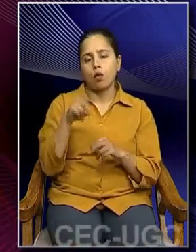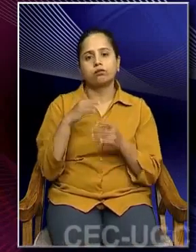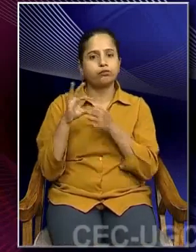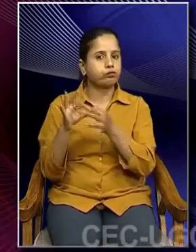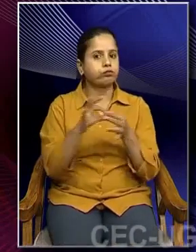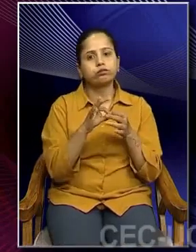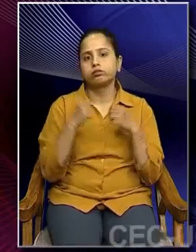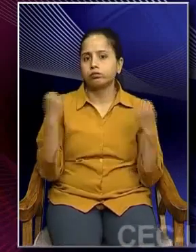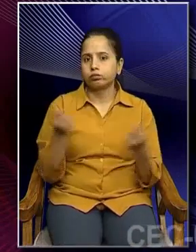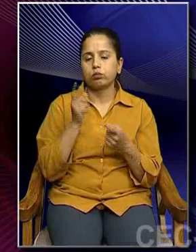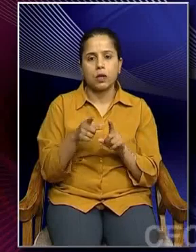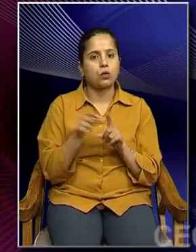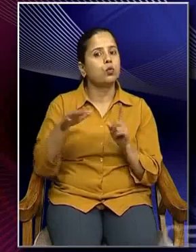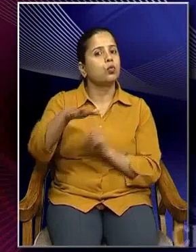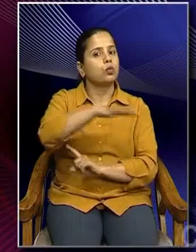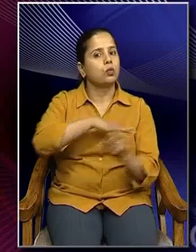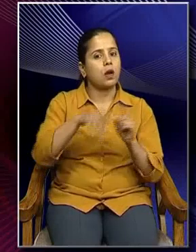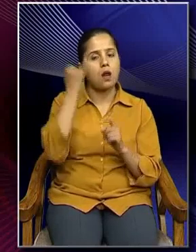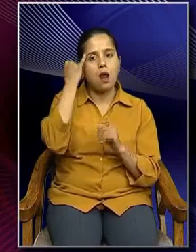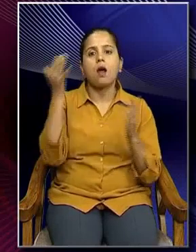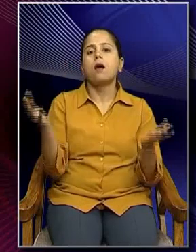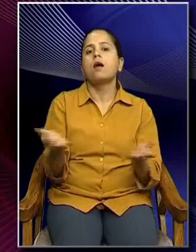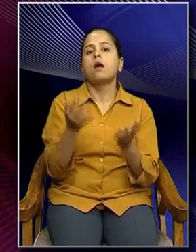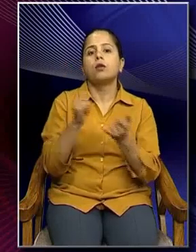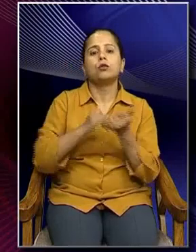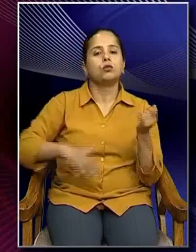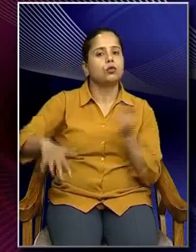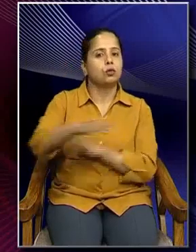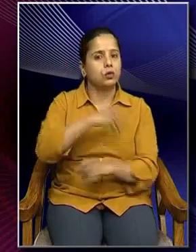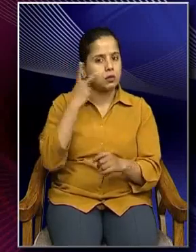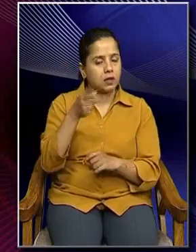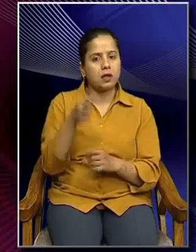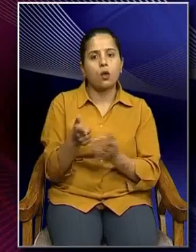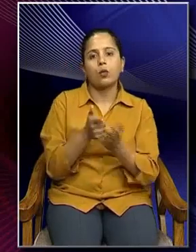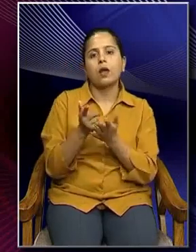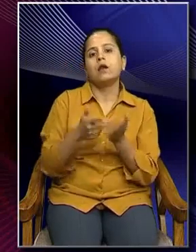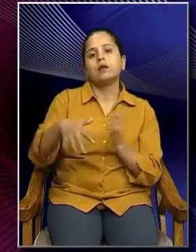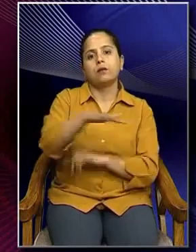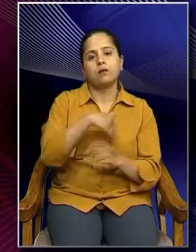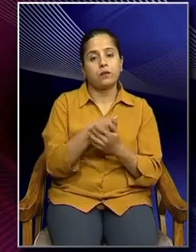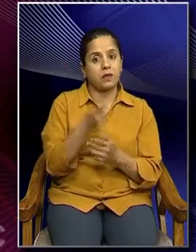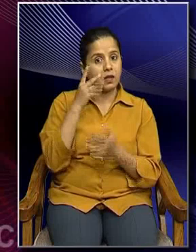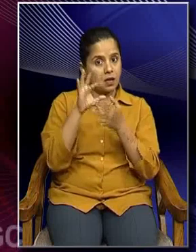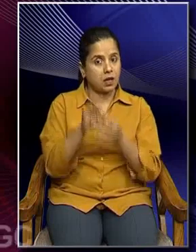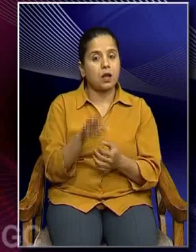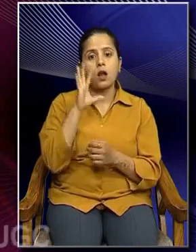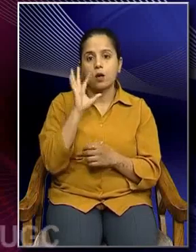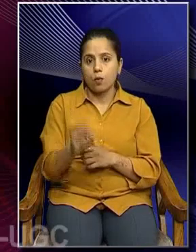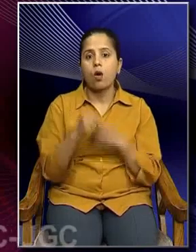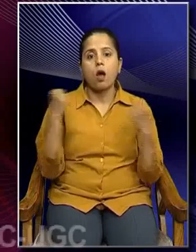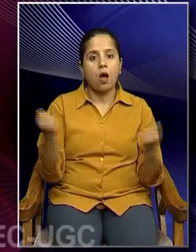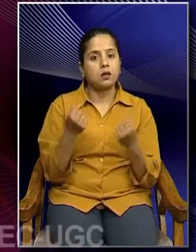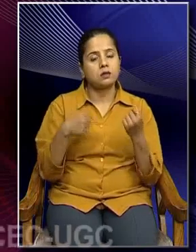action on the ground. So the idea is to promote social capital at the village level, and on which important action is also